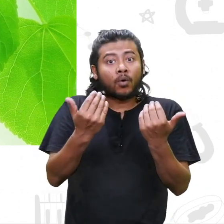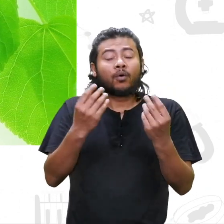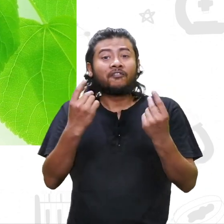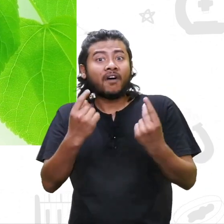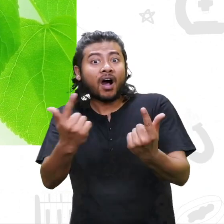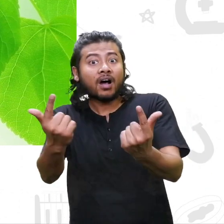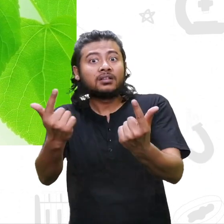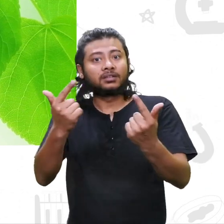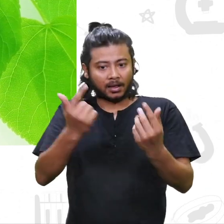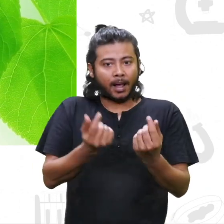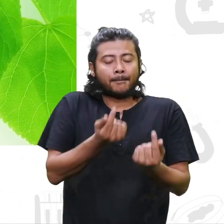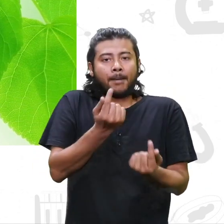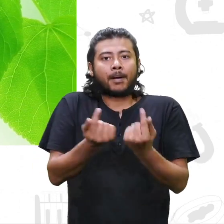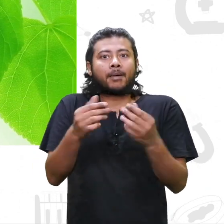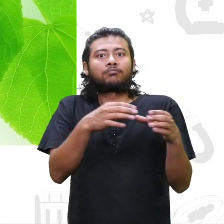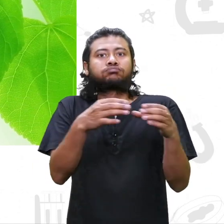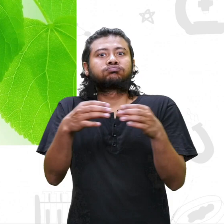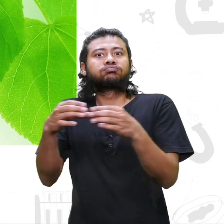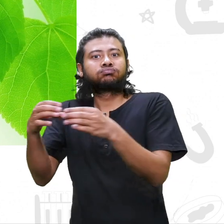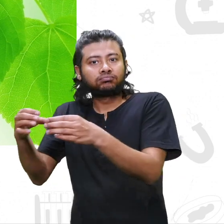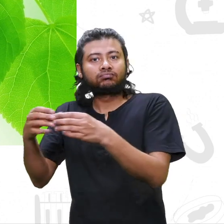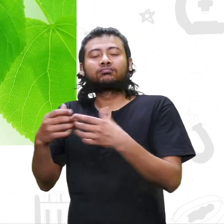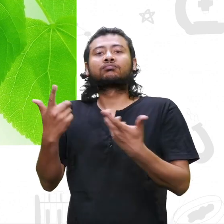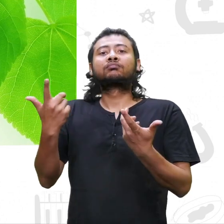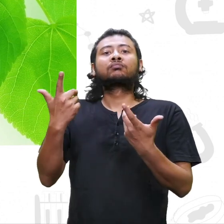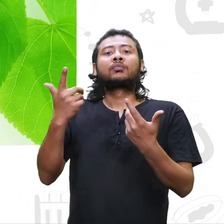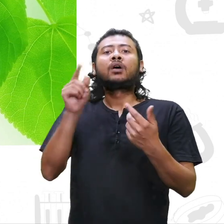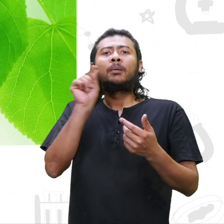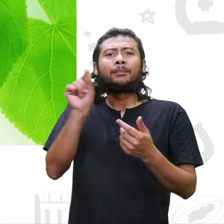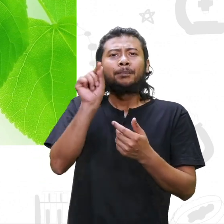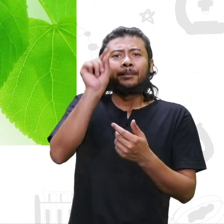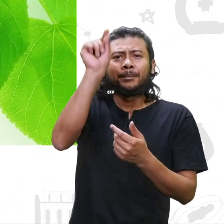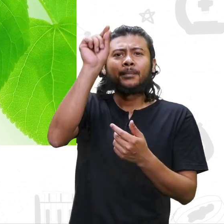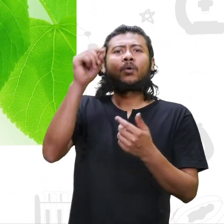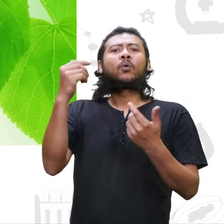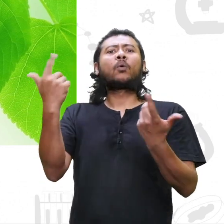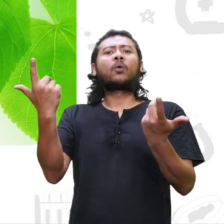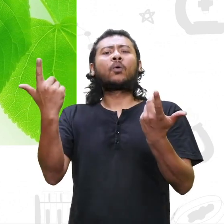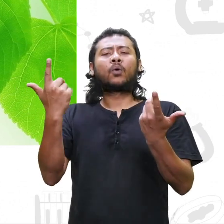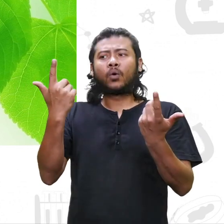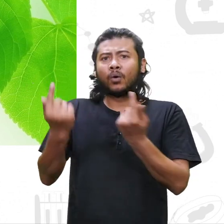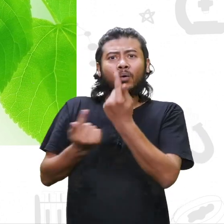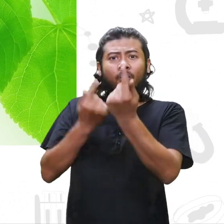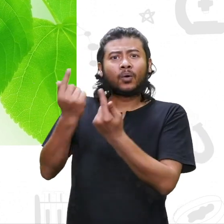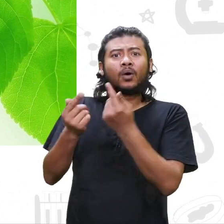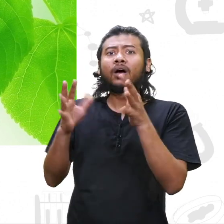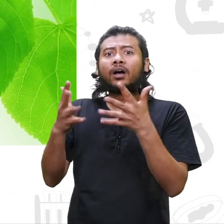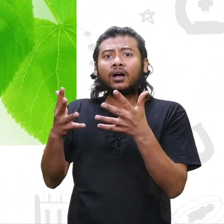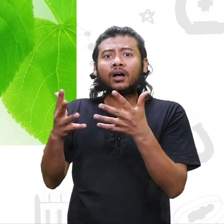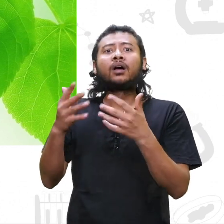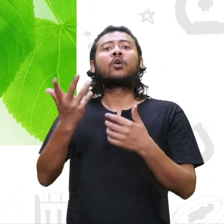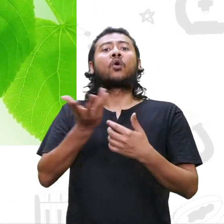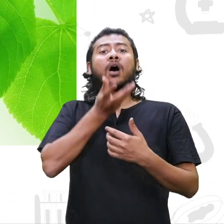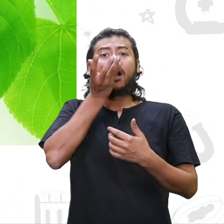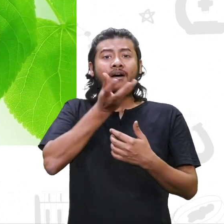or pollinators, production of clone copies of plants for desirable traits, particularly for flowers and